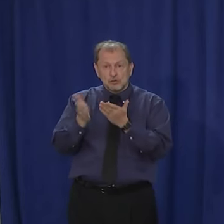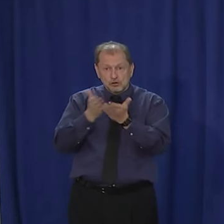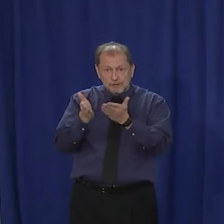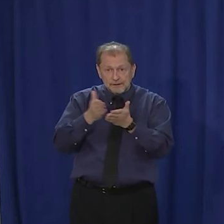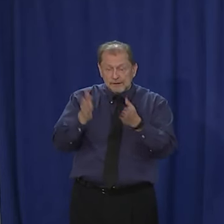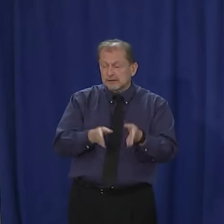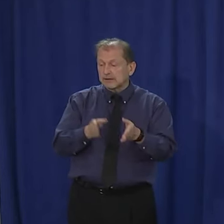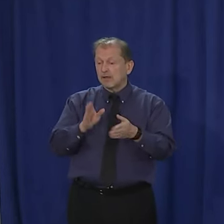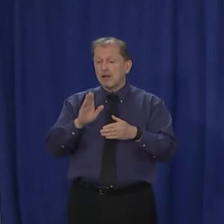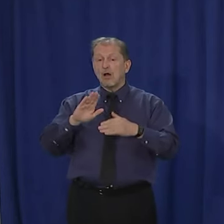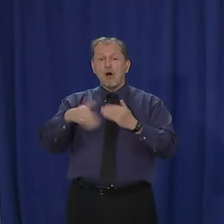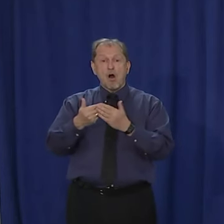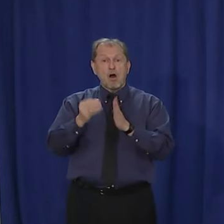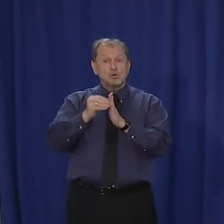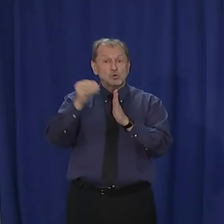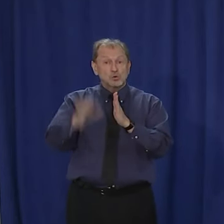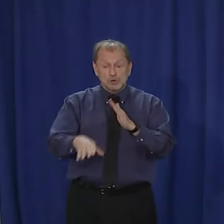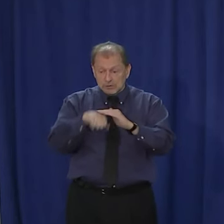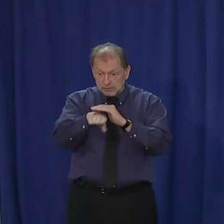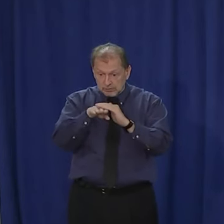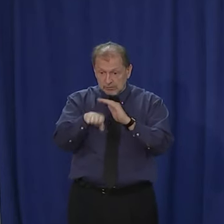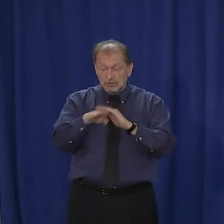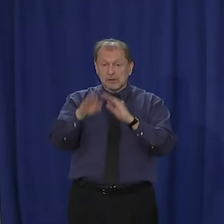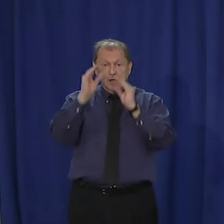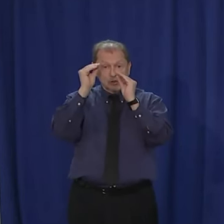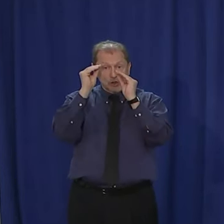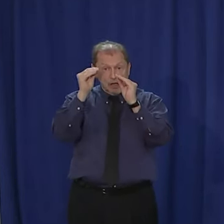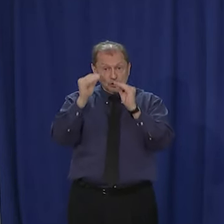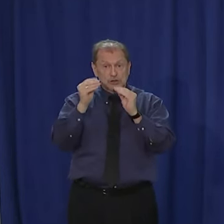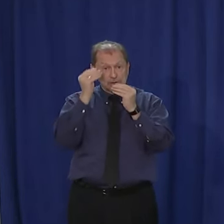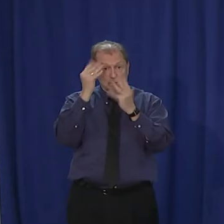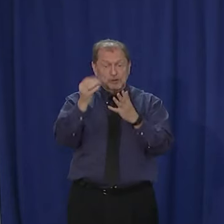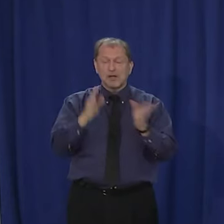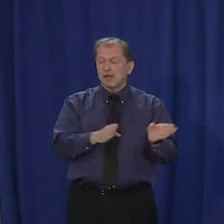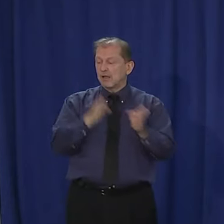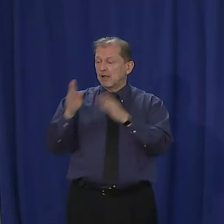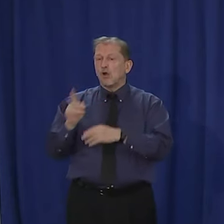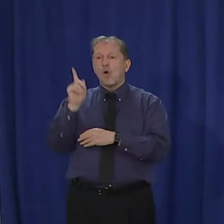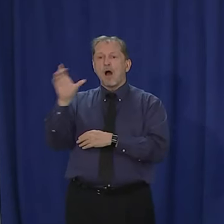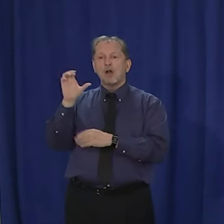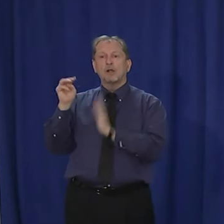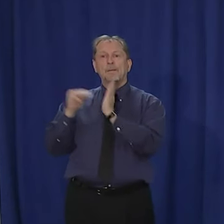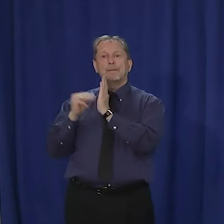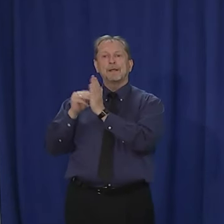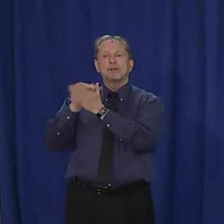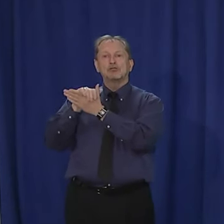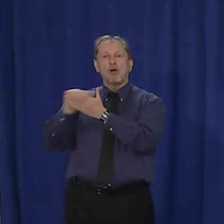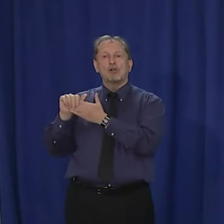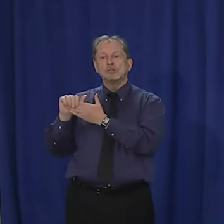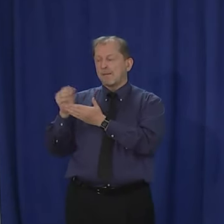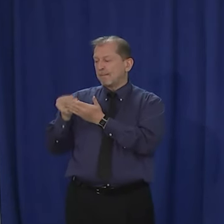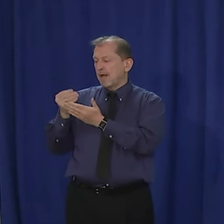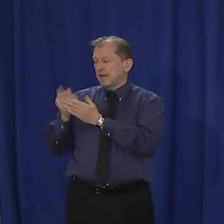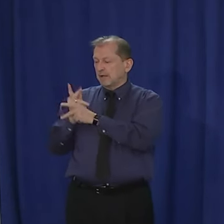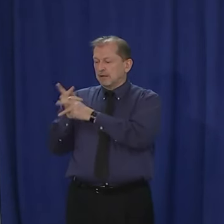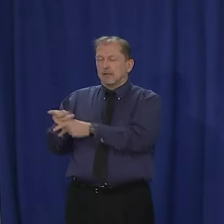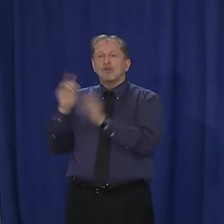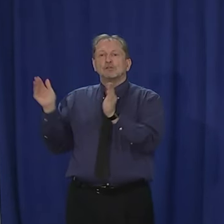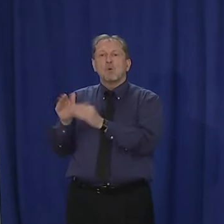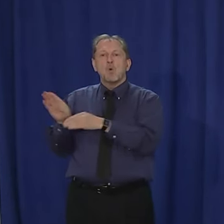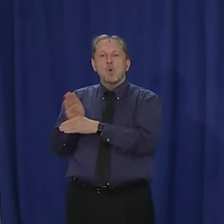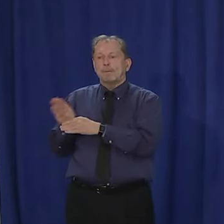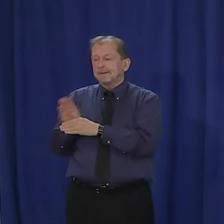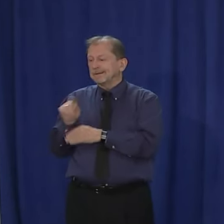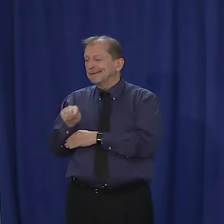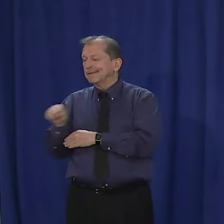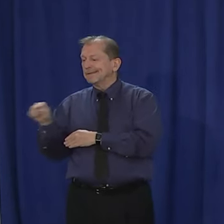to every student at every level, regardless of status, and the $100 million Chicago Small Business Resiliency Fund to